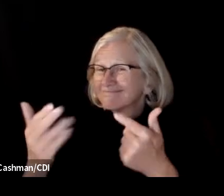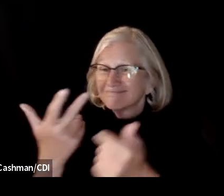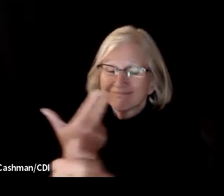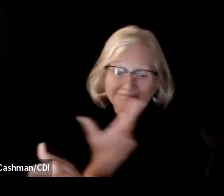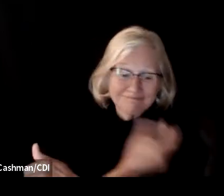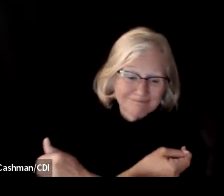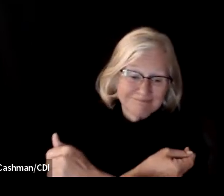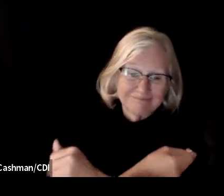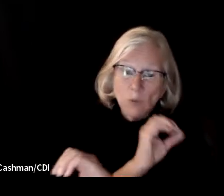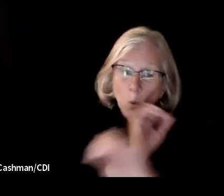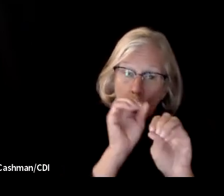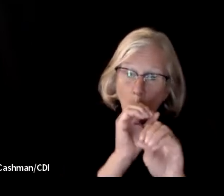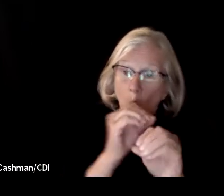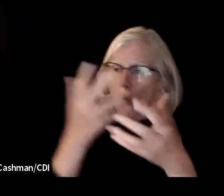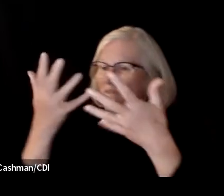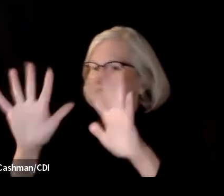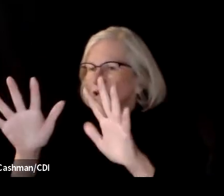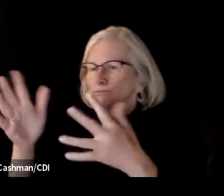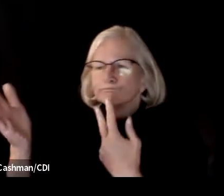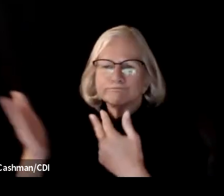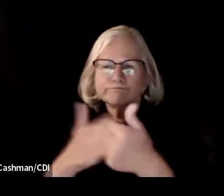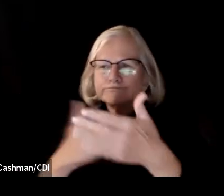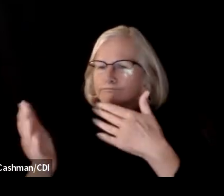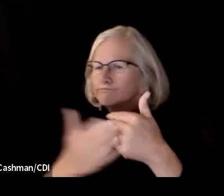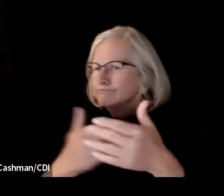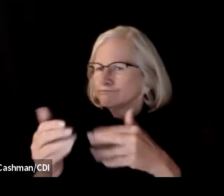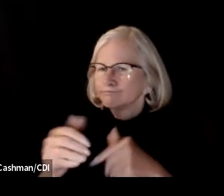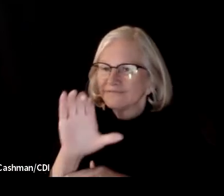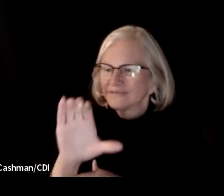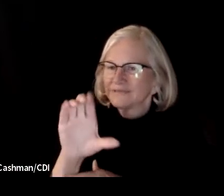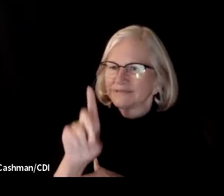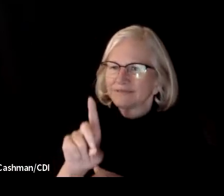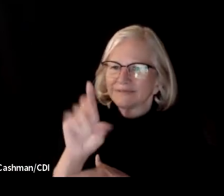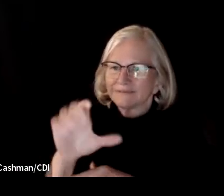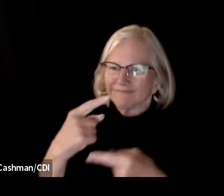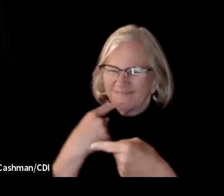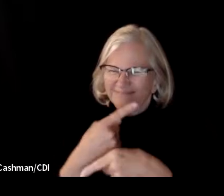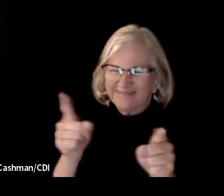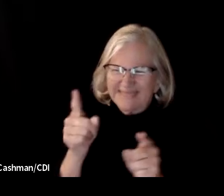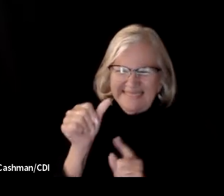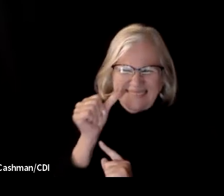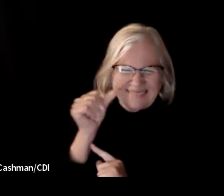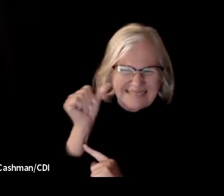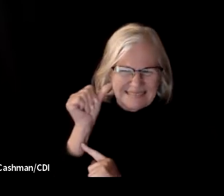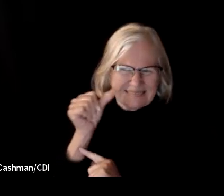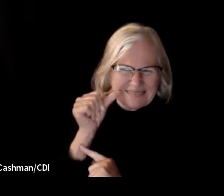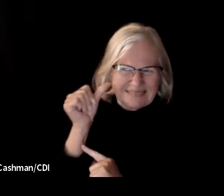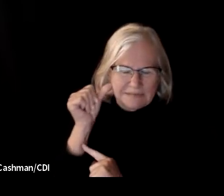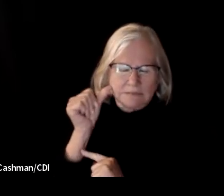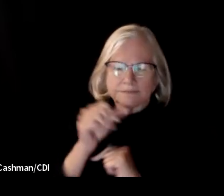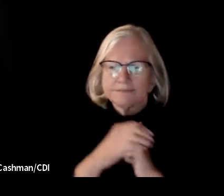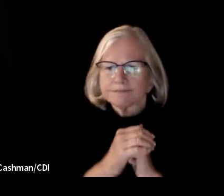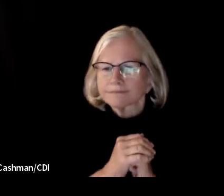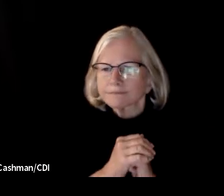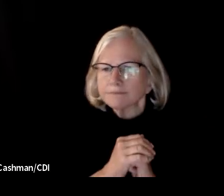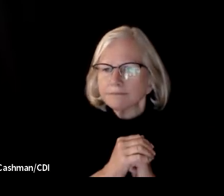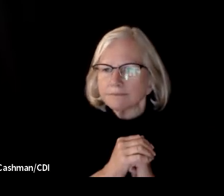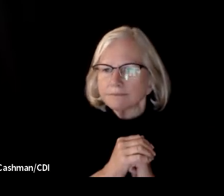based on emerging and accumulating data on the Delta variant. Schools